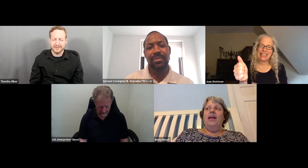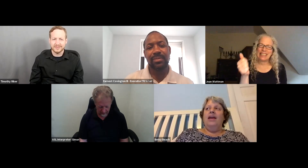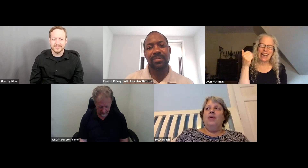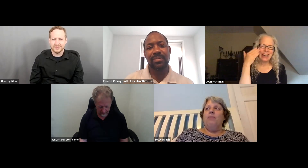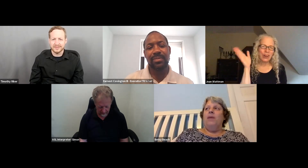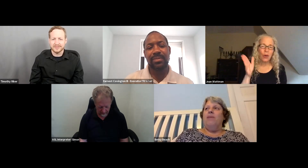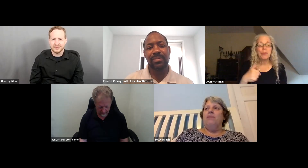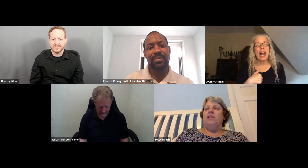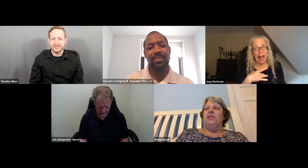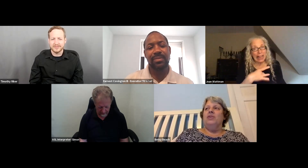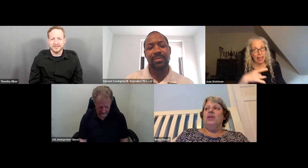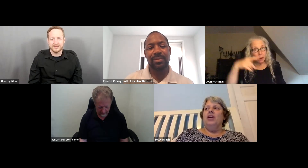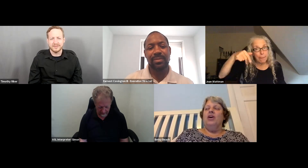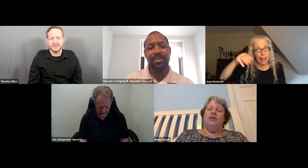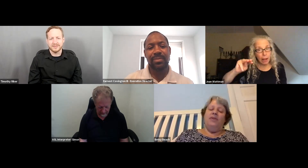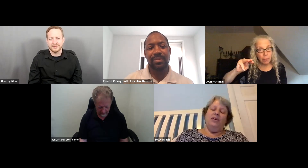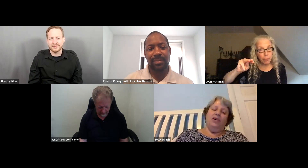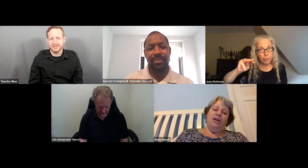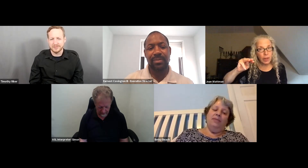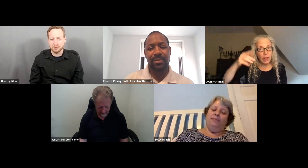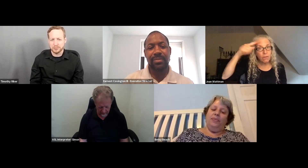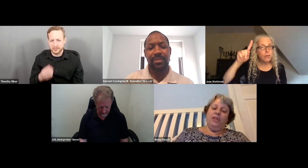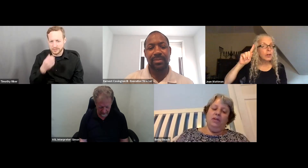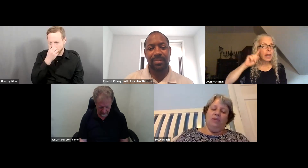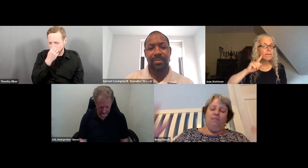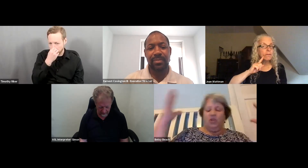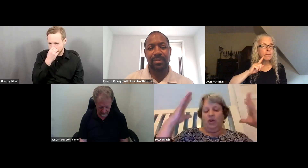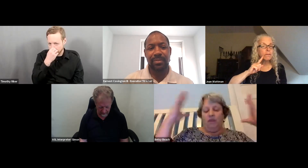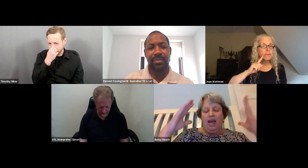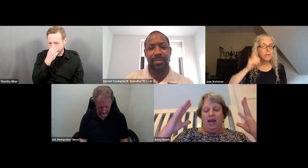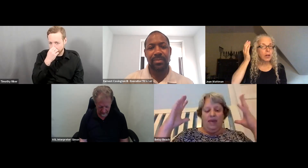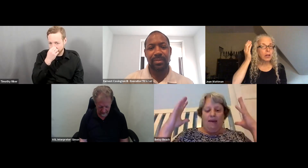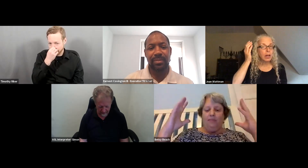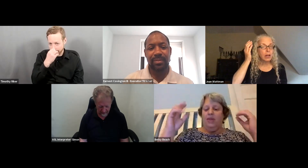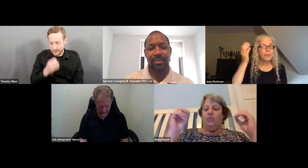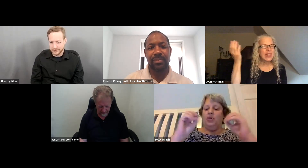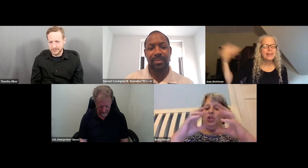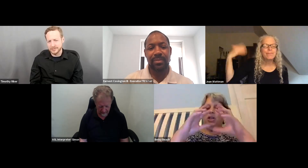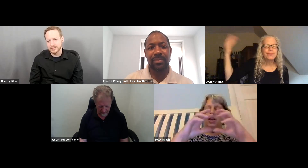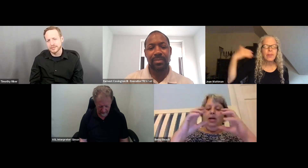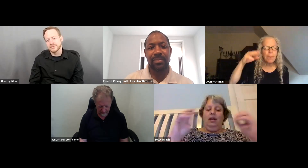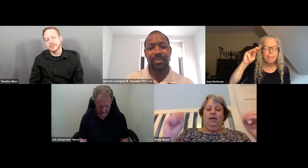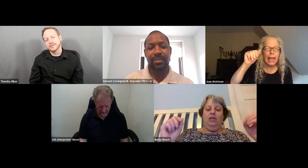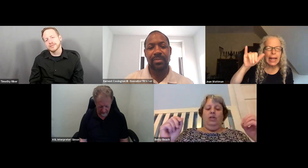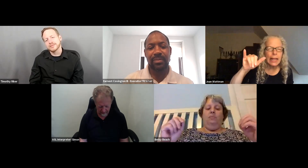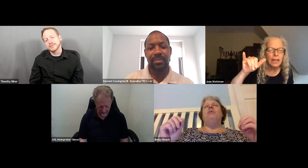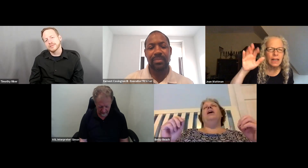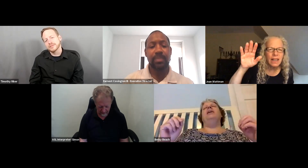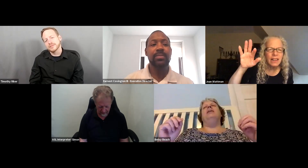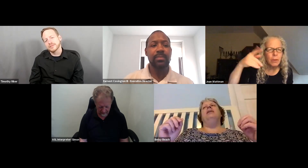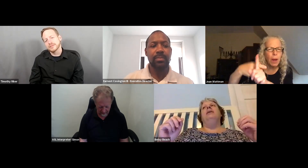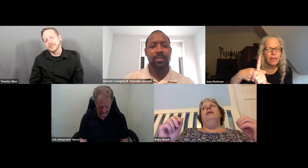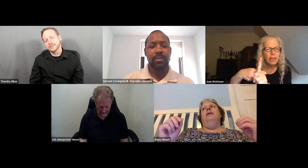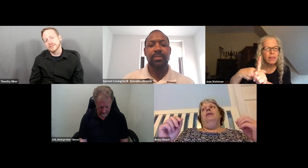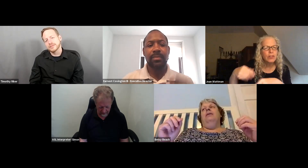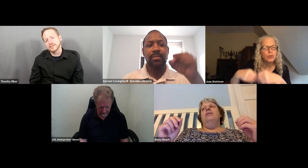I like what Pam did during Heart of Here, during May that month, when she